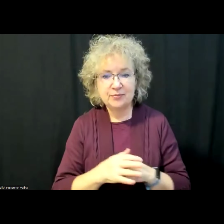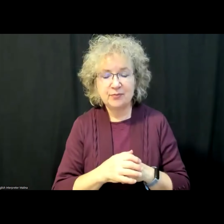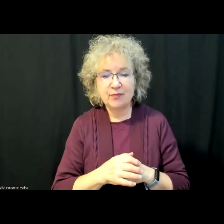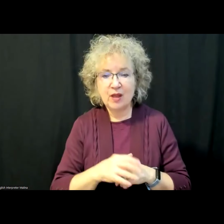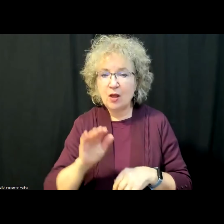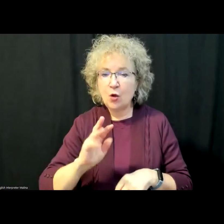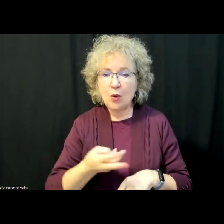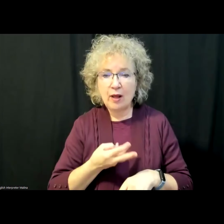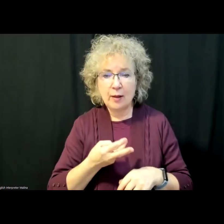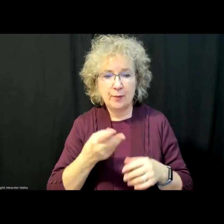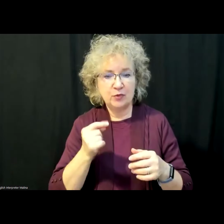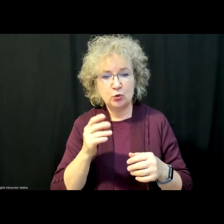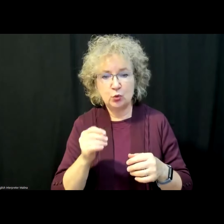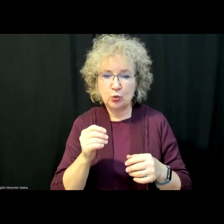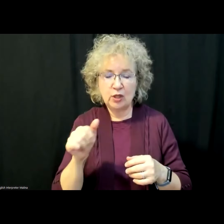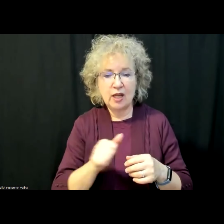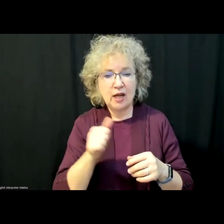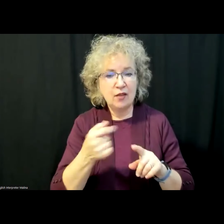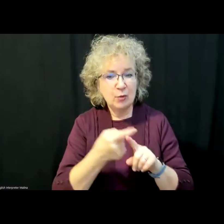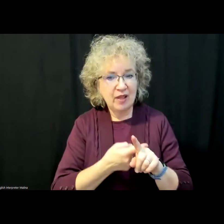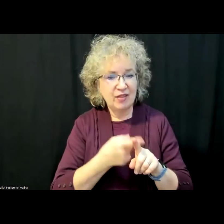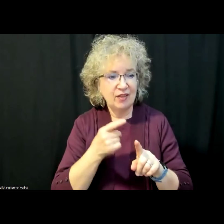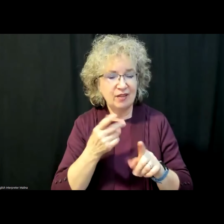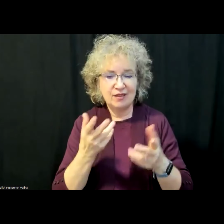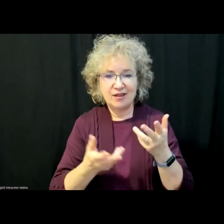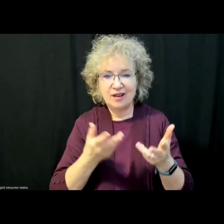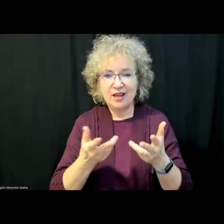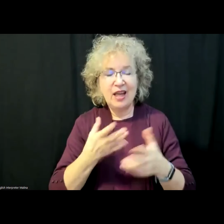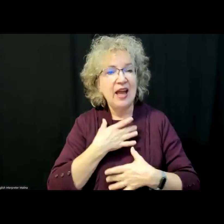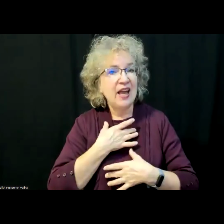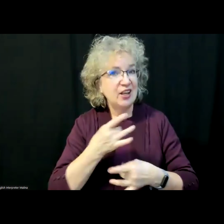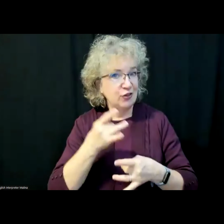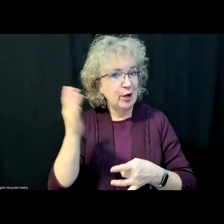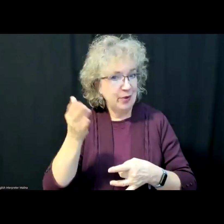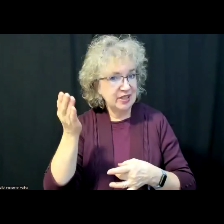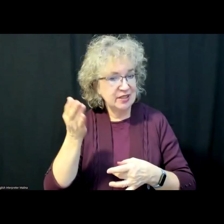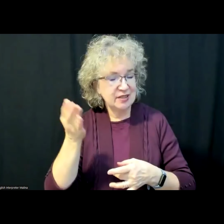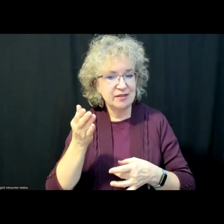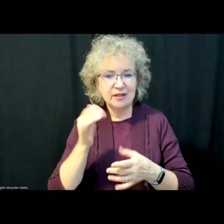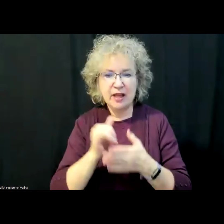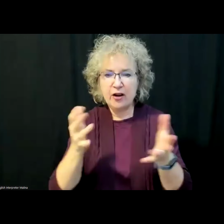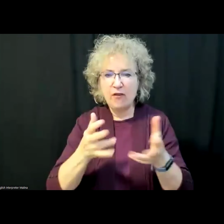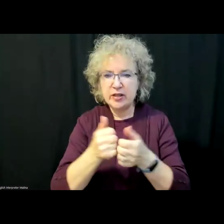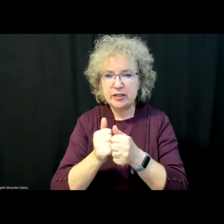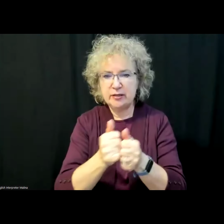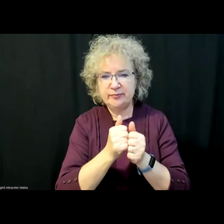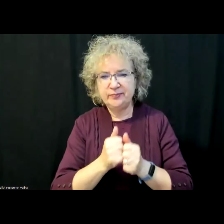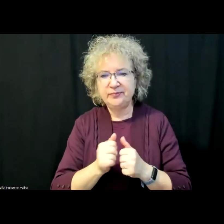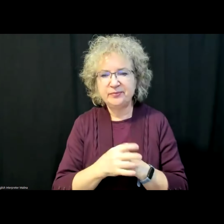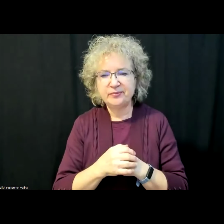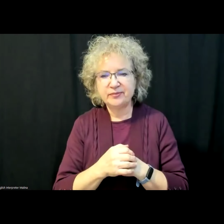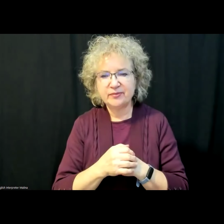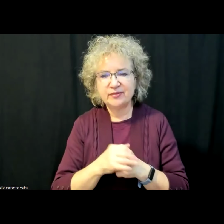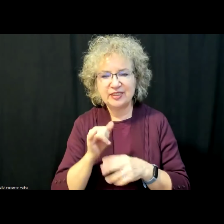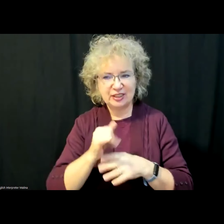Welcome to another month of interesting presentations and conversation together. And that's really kind of where